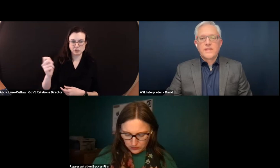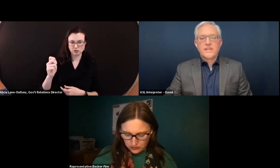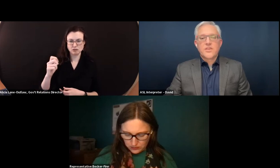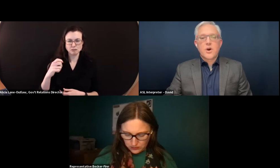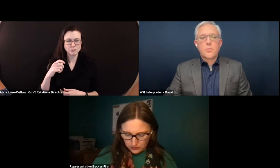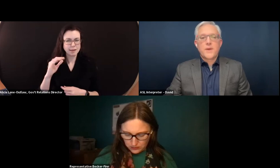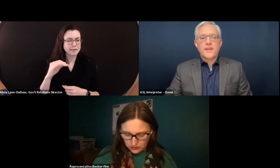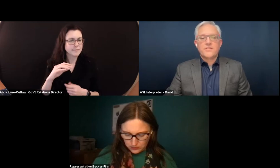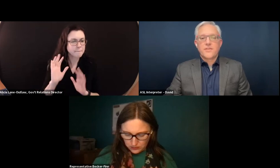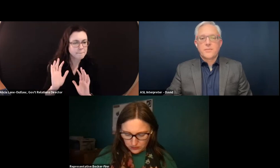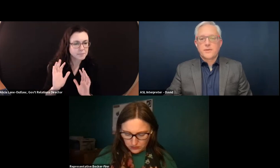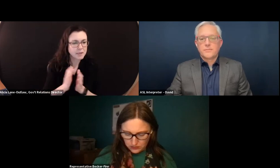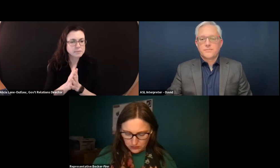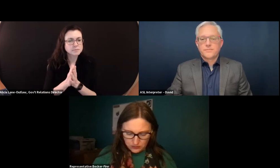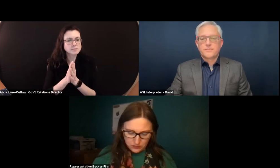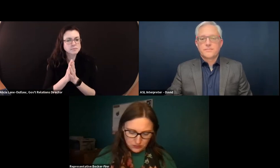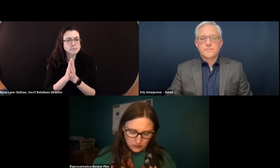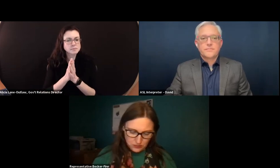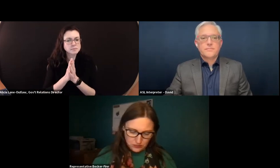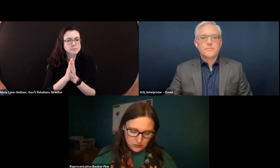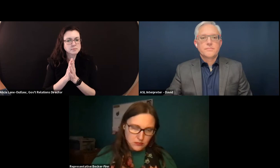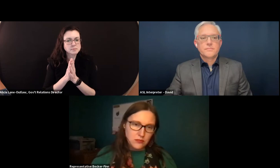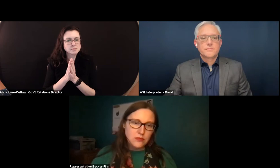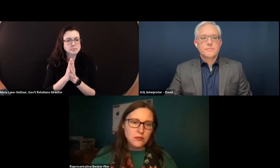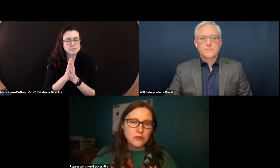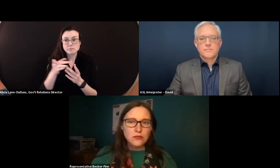it will lead to the homepage for the bill.